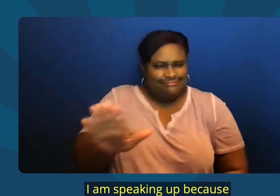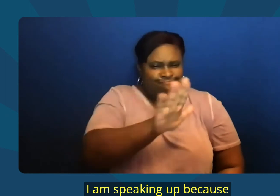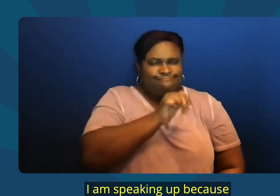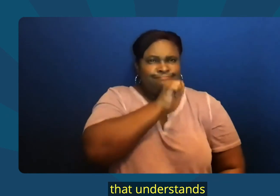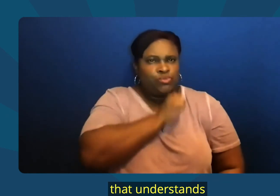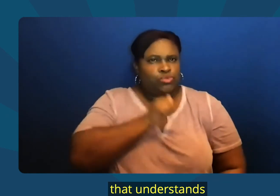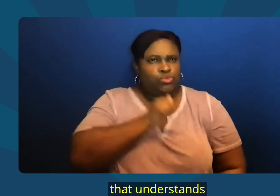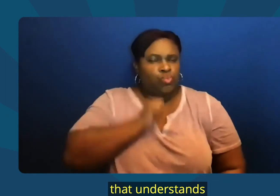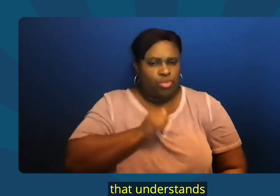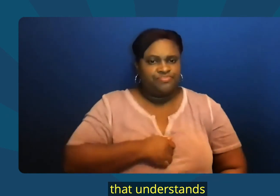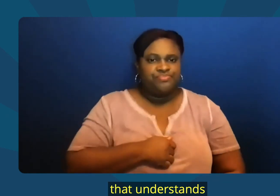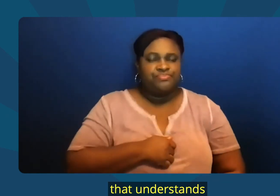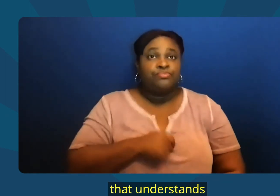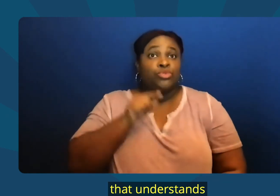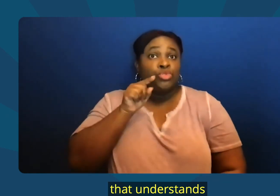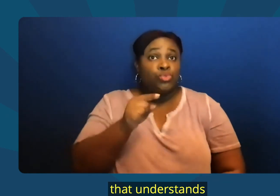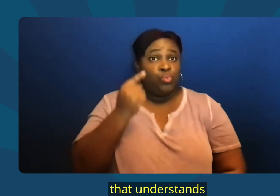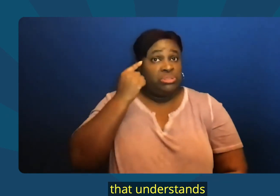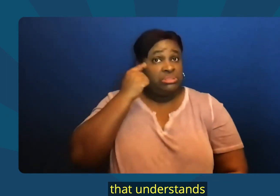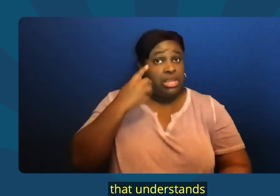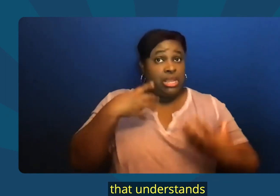the needs of Arizona.